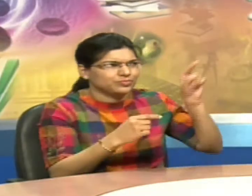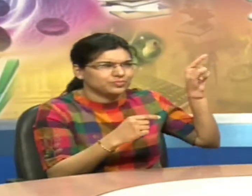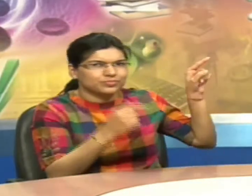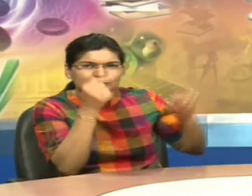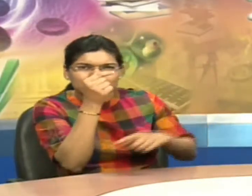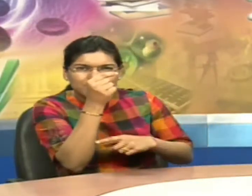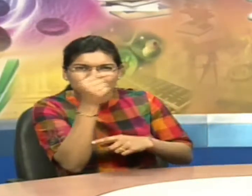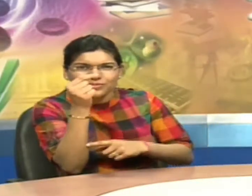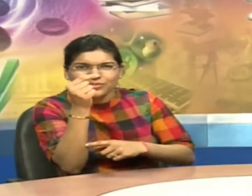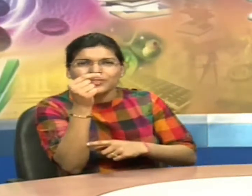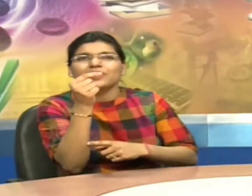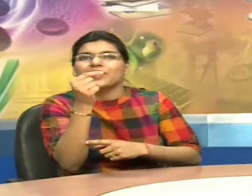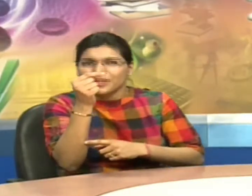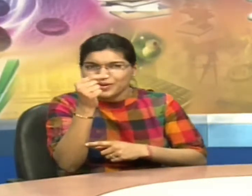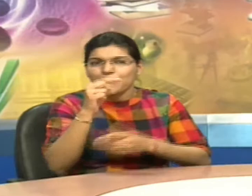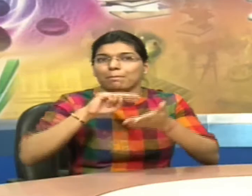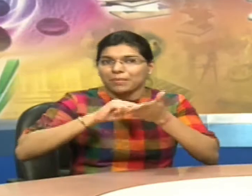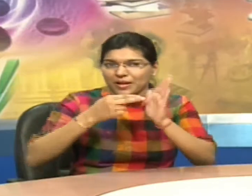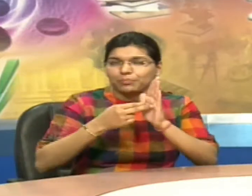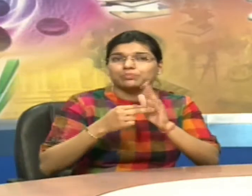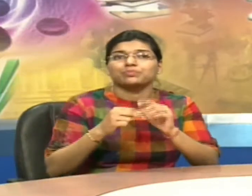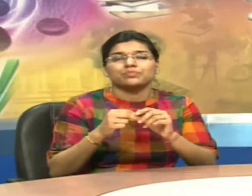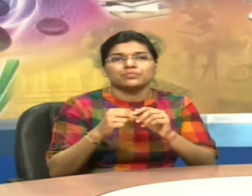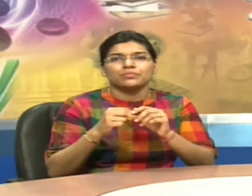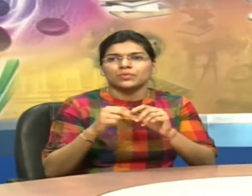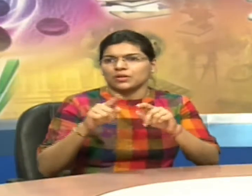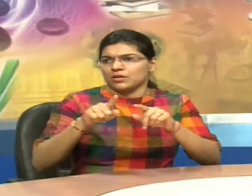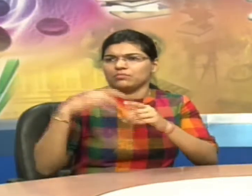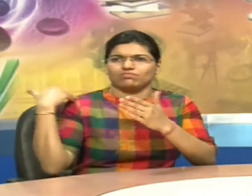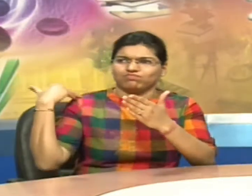Hyphenated words. You can see hyphen between them.